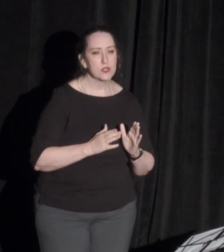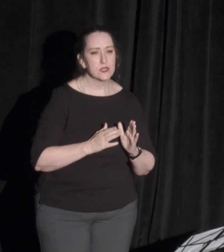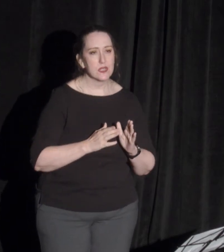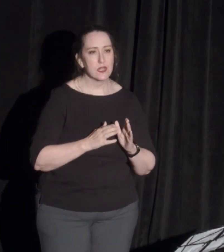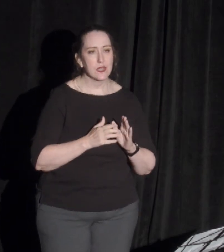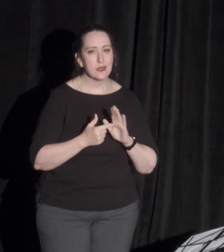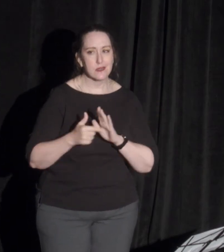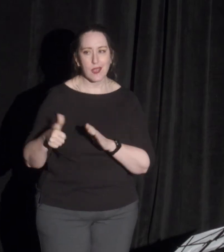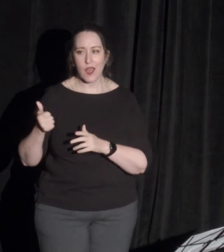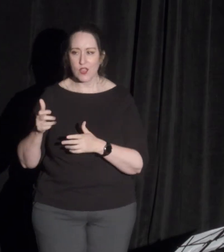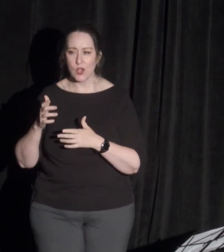another person's brain.